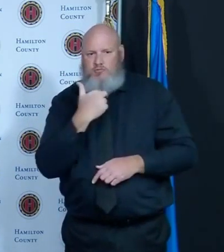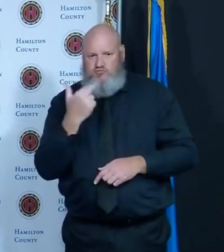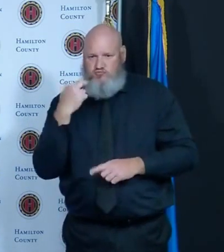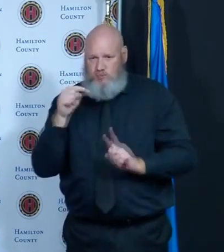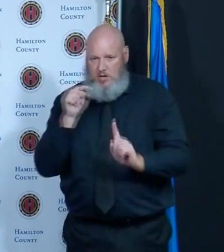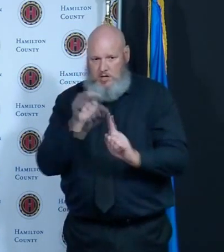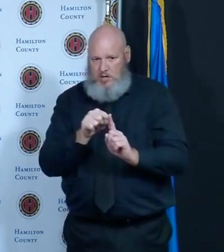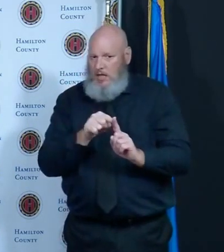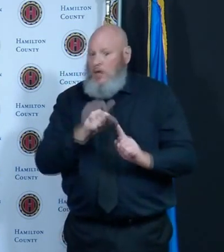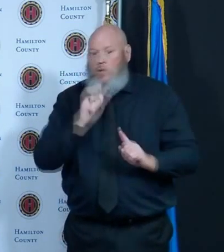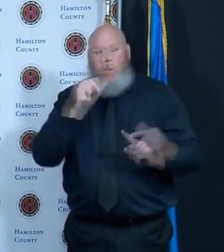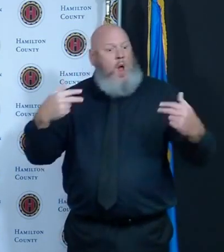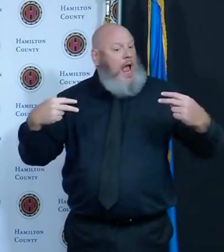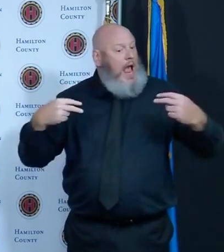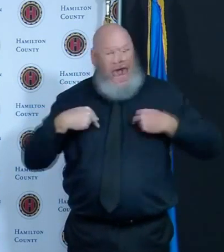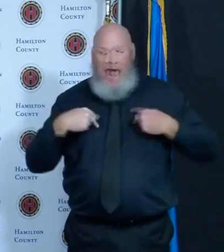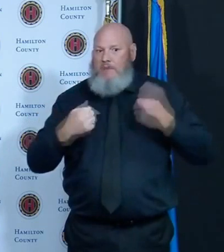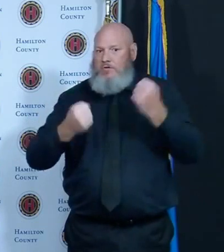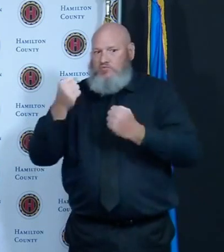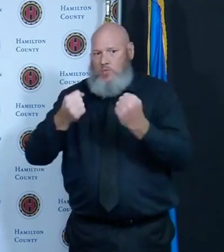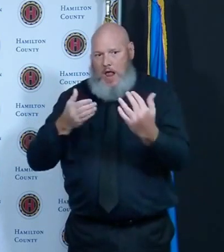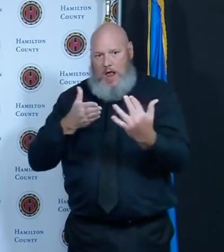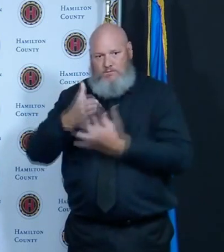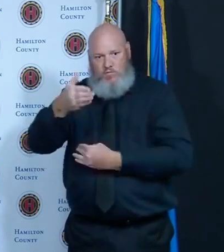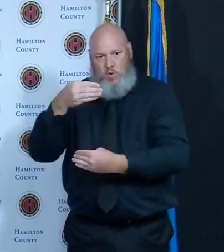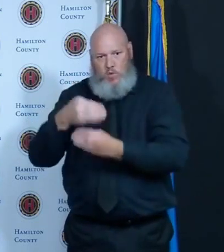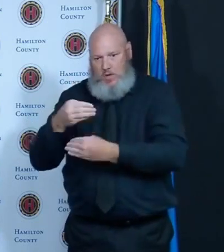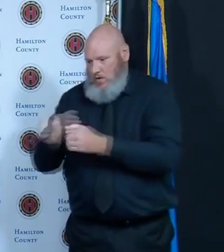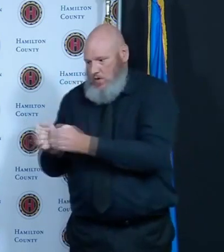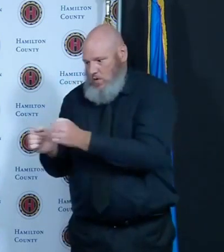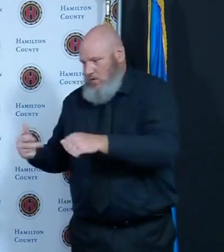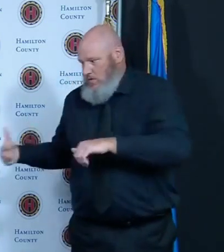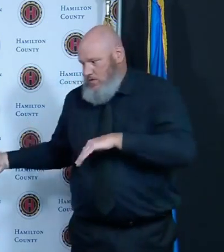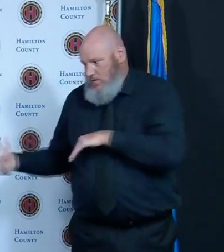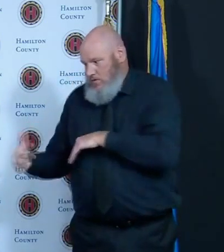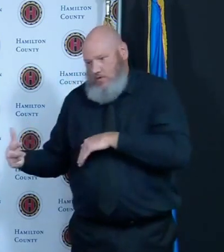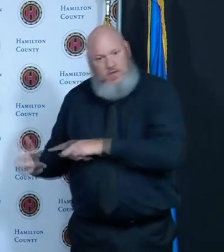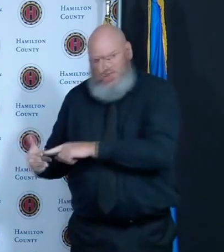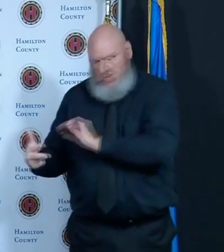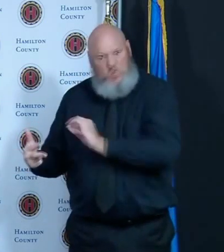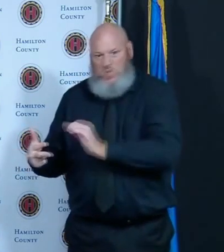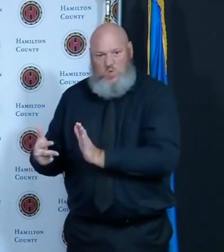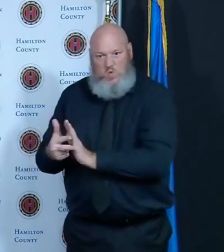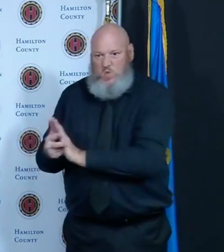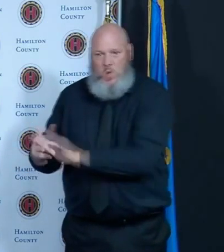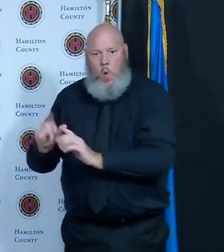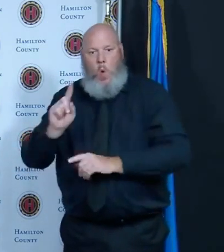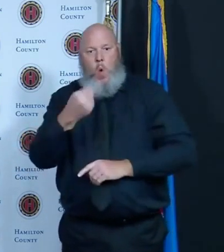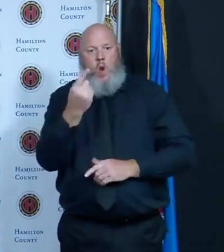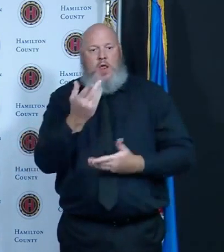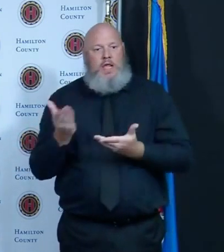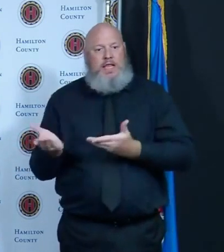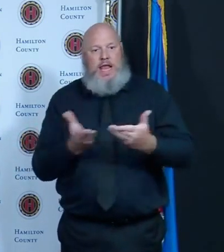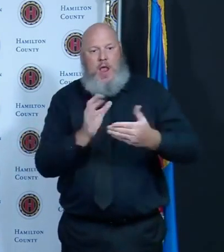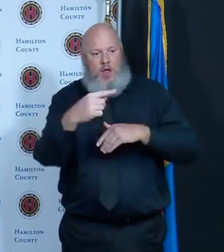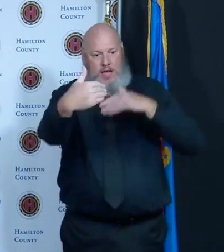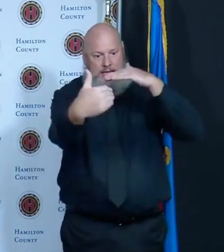to Administrator Melissa Taylor and the Columbia Township trustees for thinking outside of the box with this program.